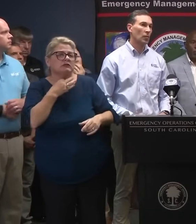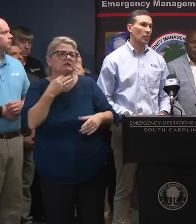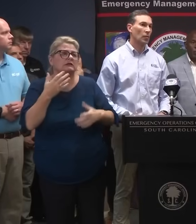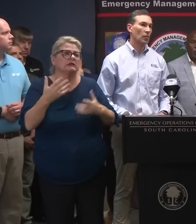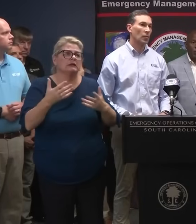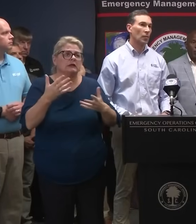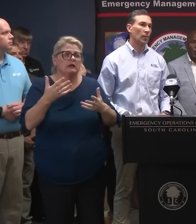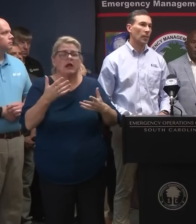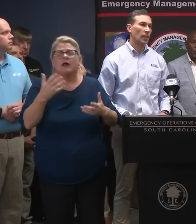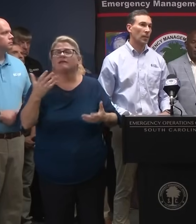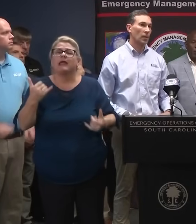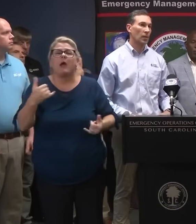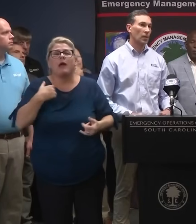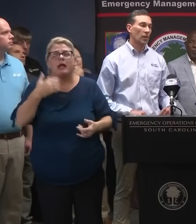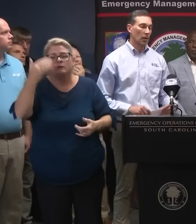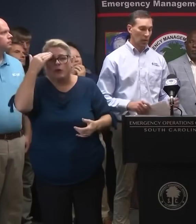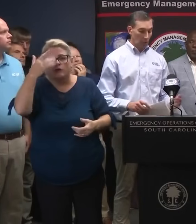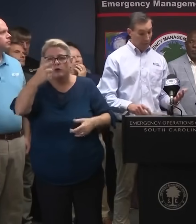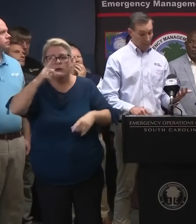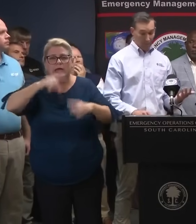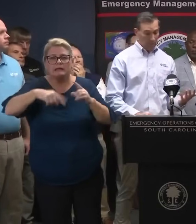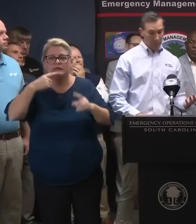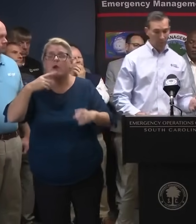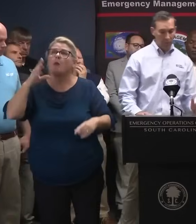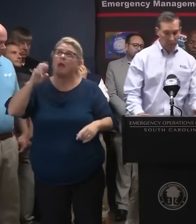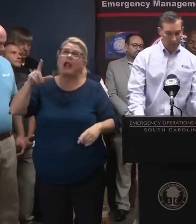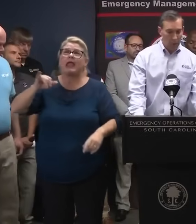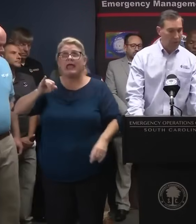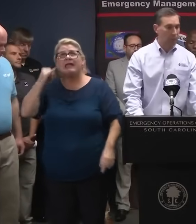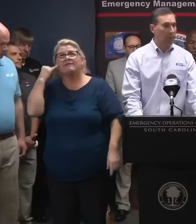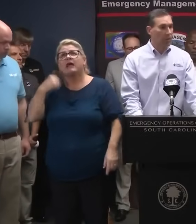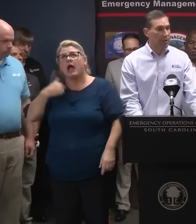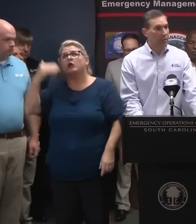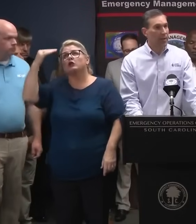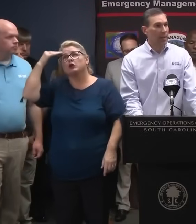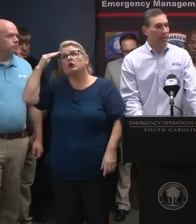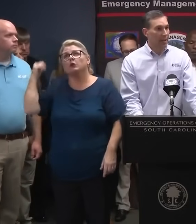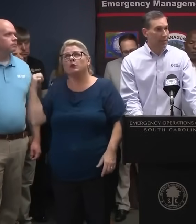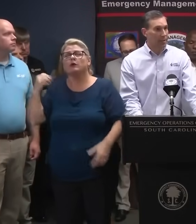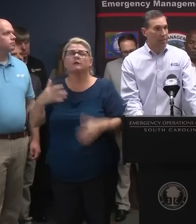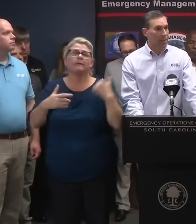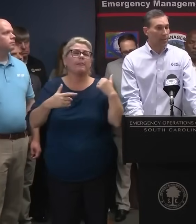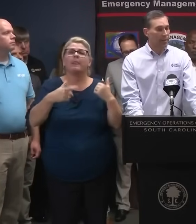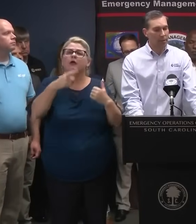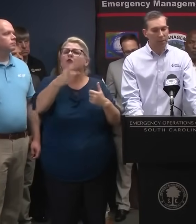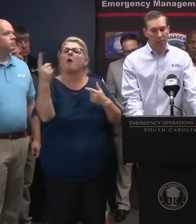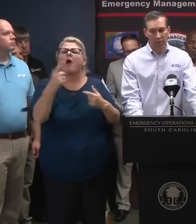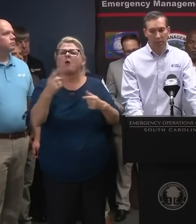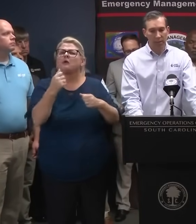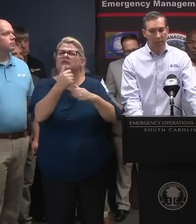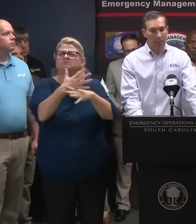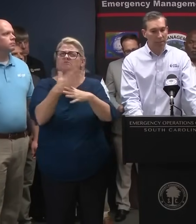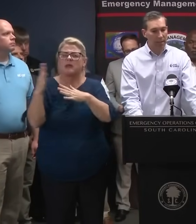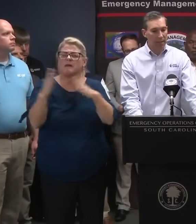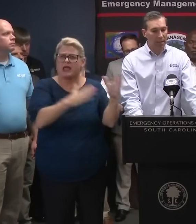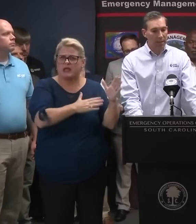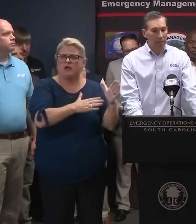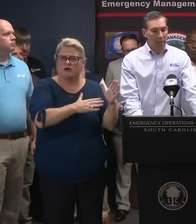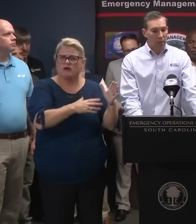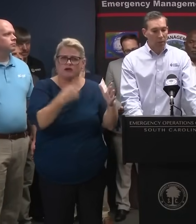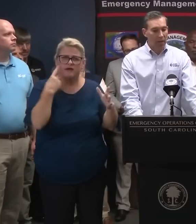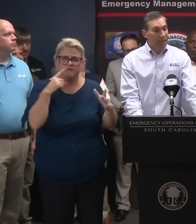as, like, I mean, hindsight being 2020, obviously, but. Yeah, I mean, there's always preparation for any kind of natural disaster. You know, it's interesting, in the